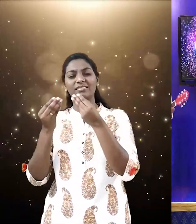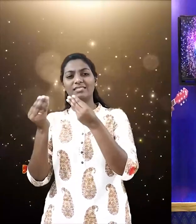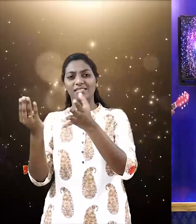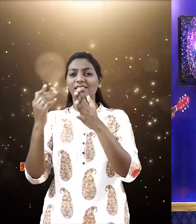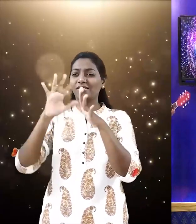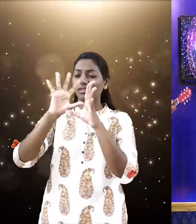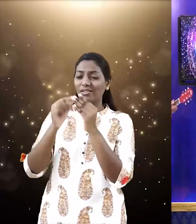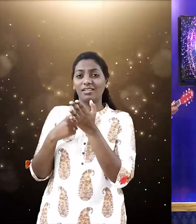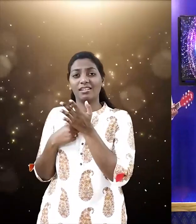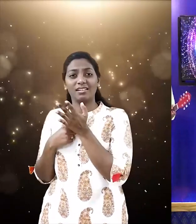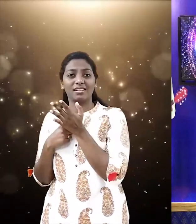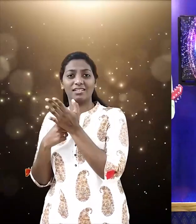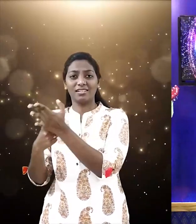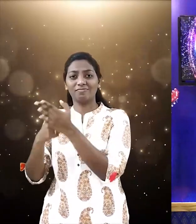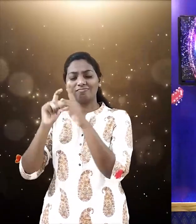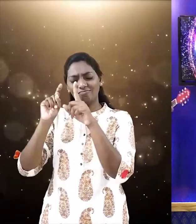honor.